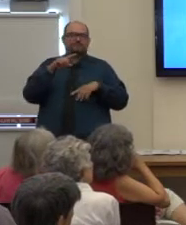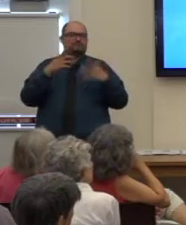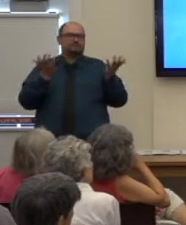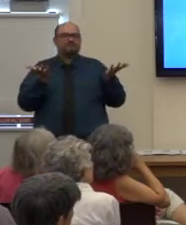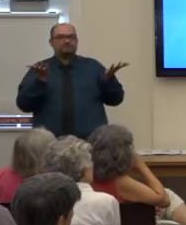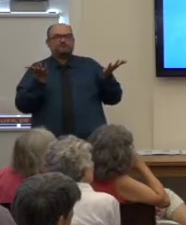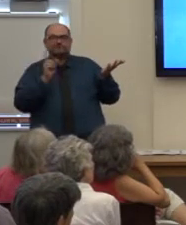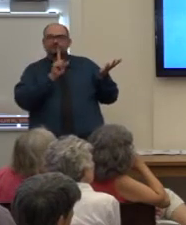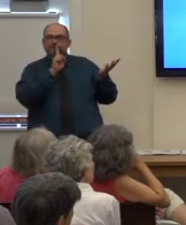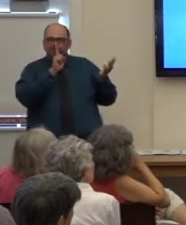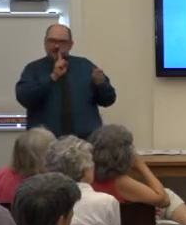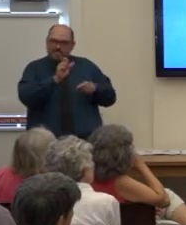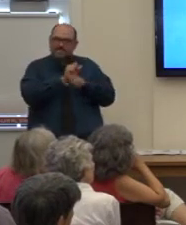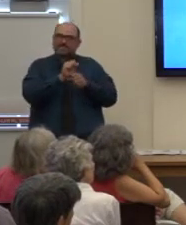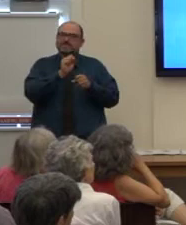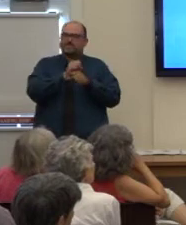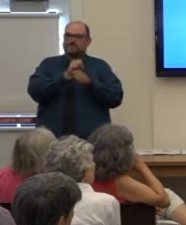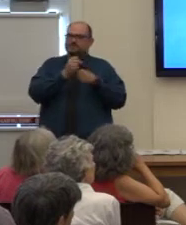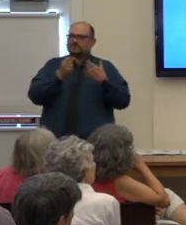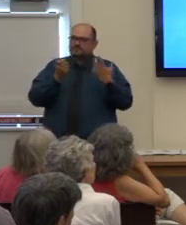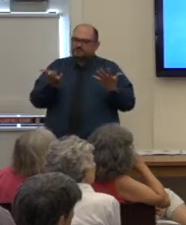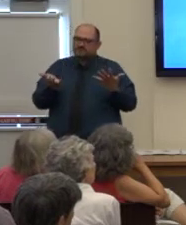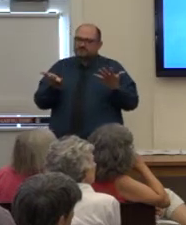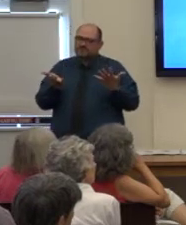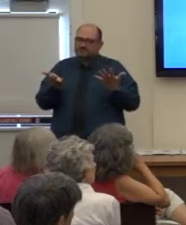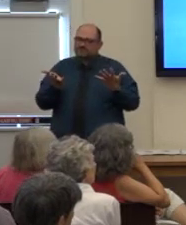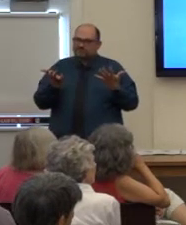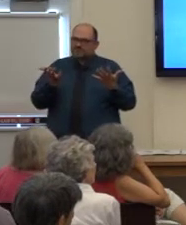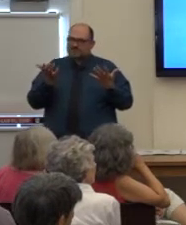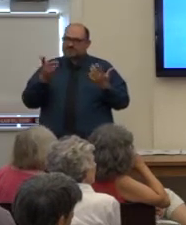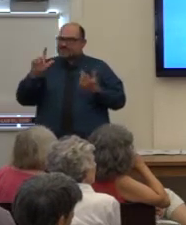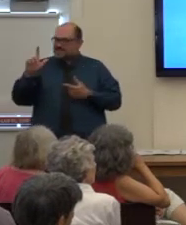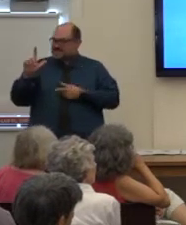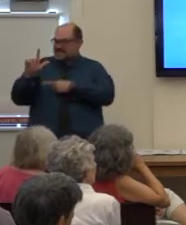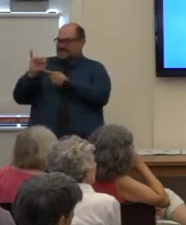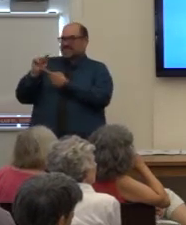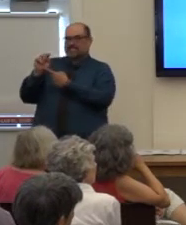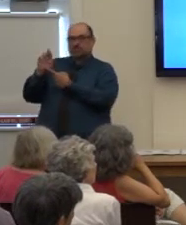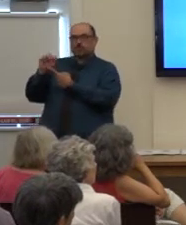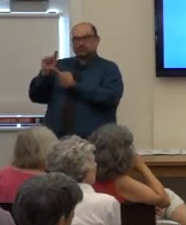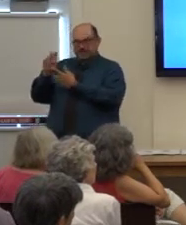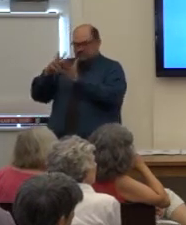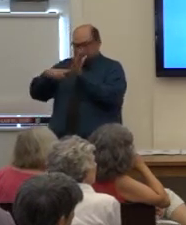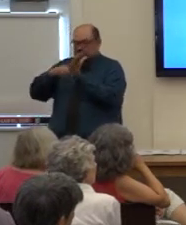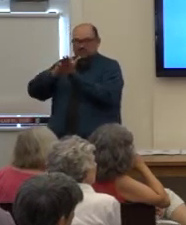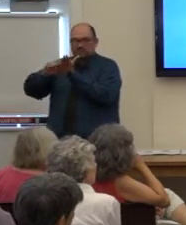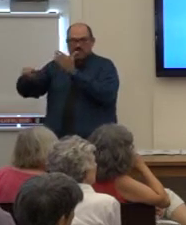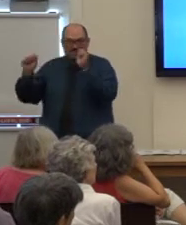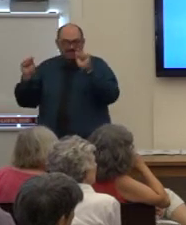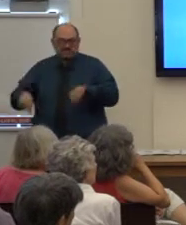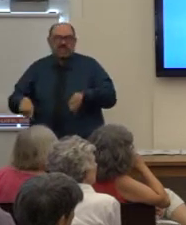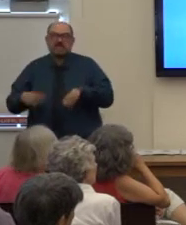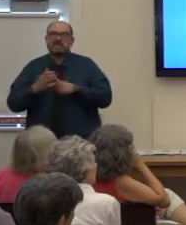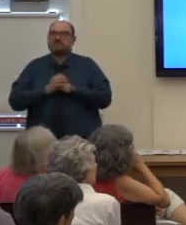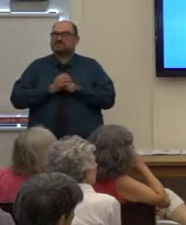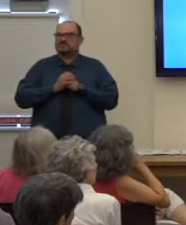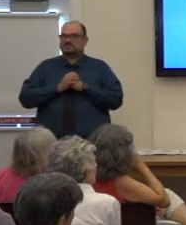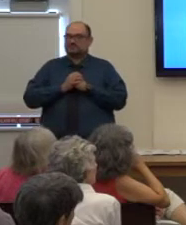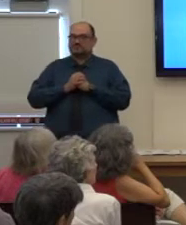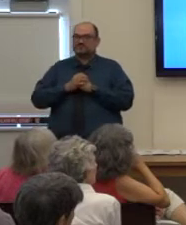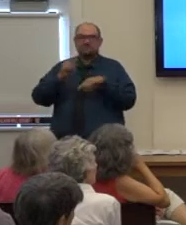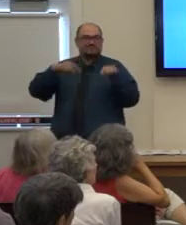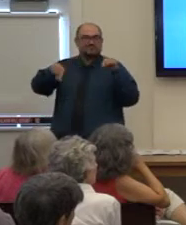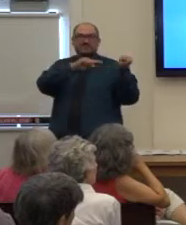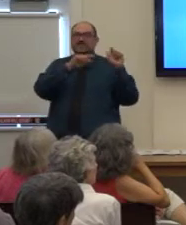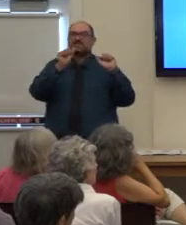functionally, but not extravagantly literate, and thoughtful, and deep and complex people,